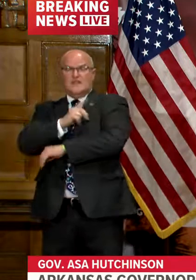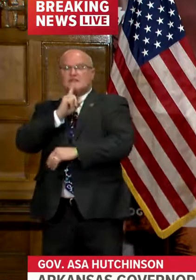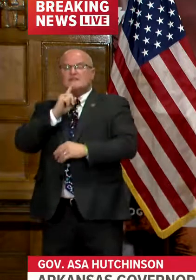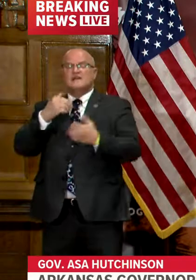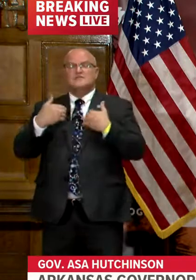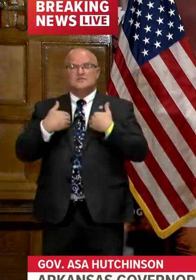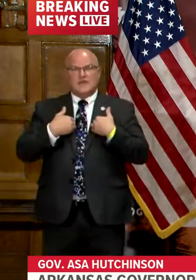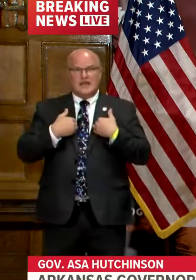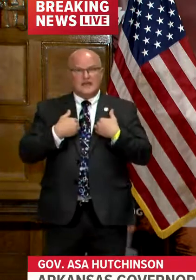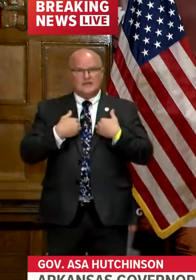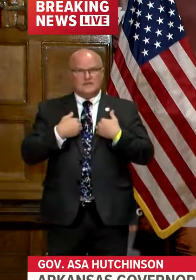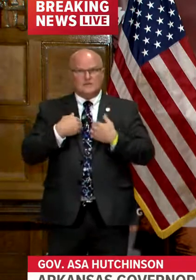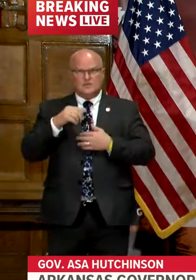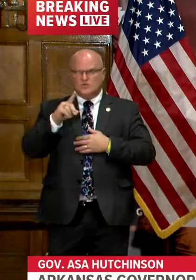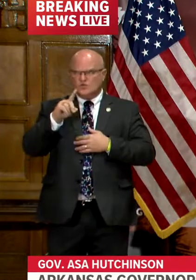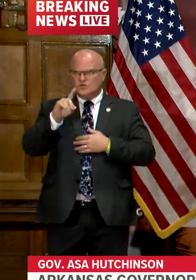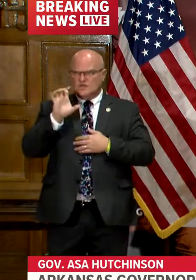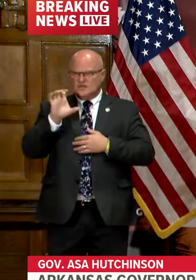have,